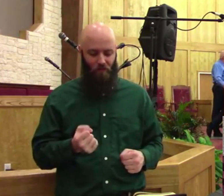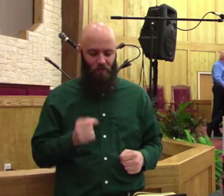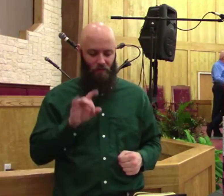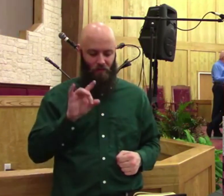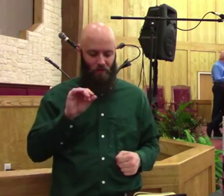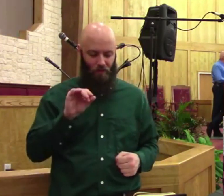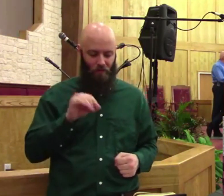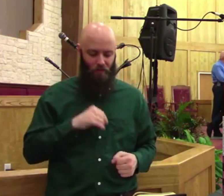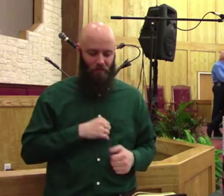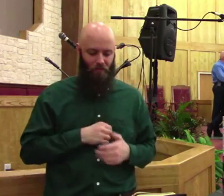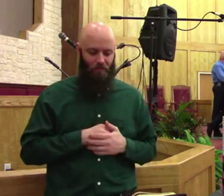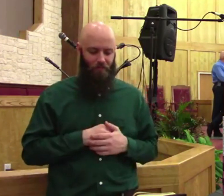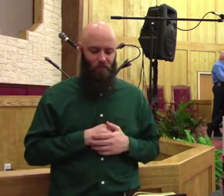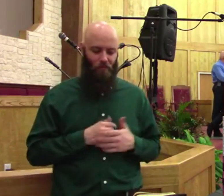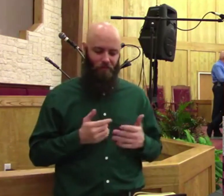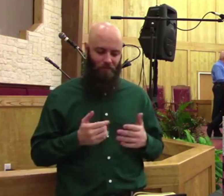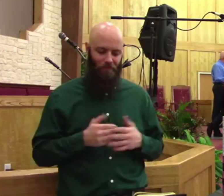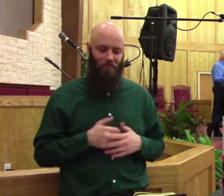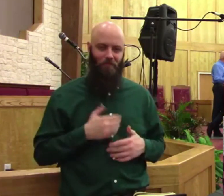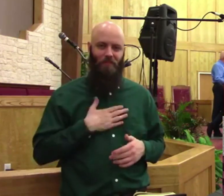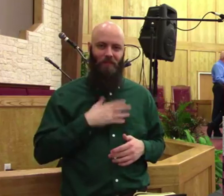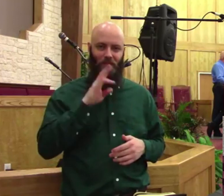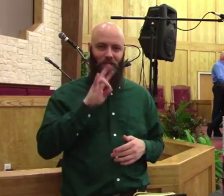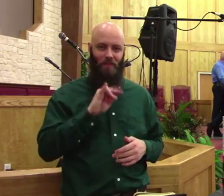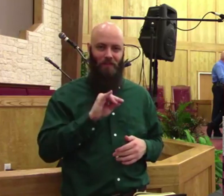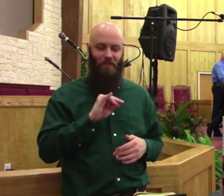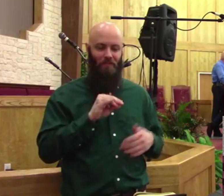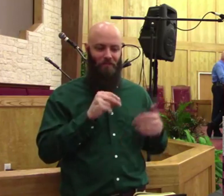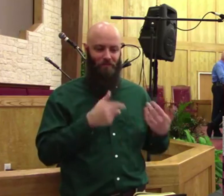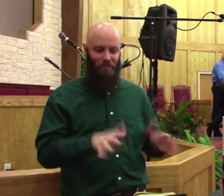80. Well, my 70 are spent,